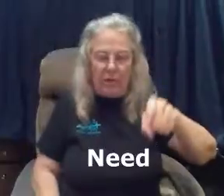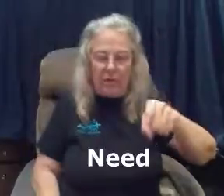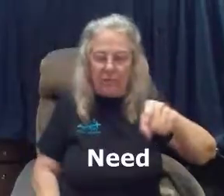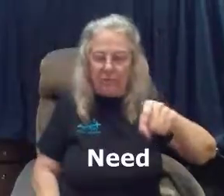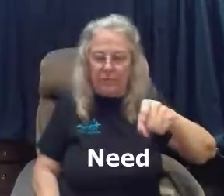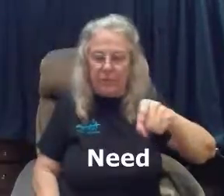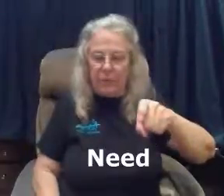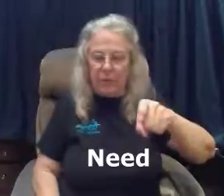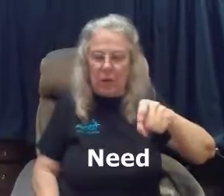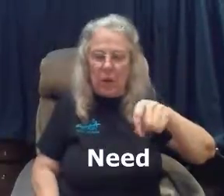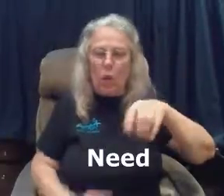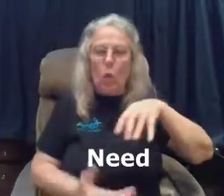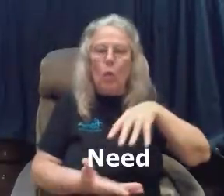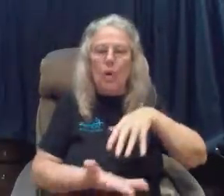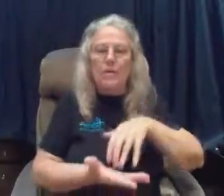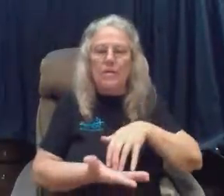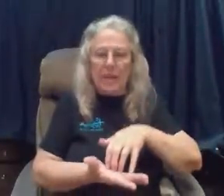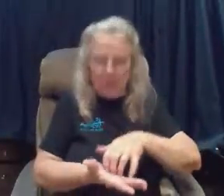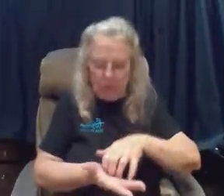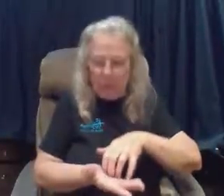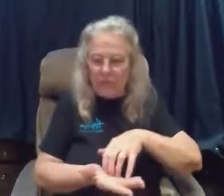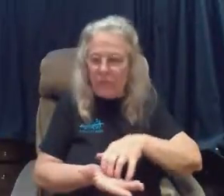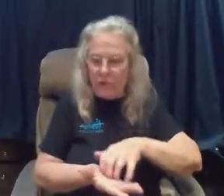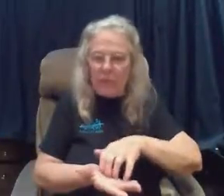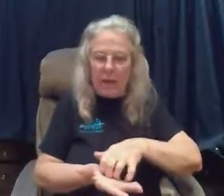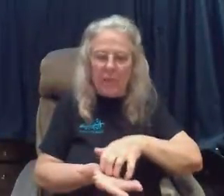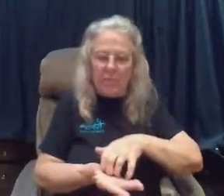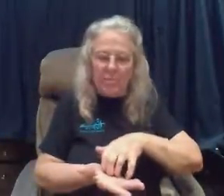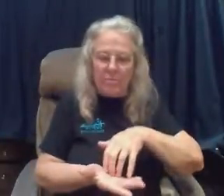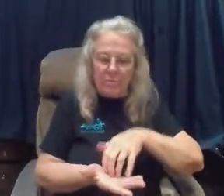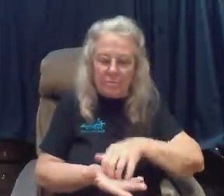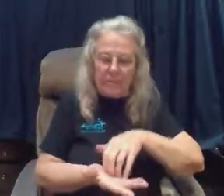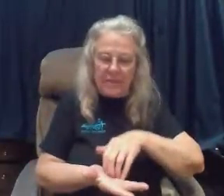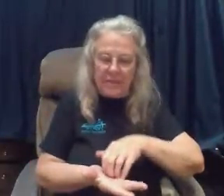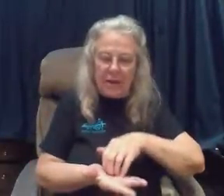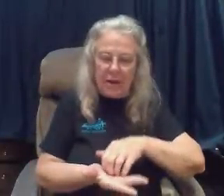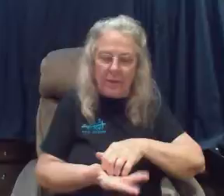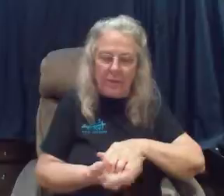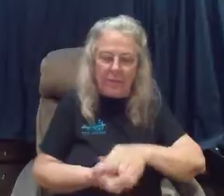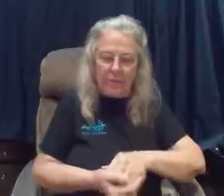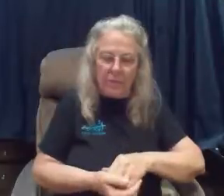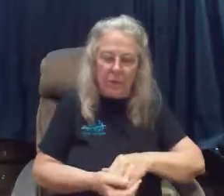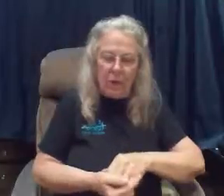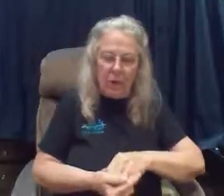there. Weakness, and again, we've talked about that sign.